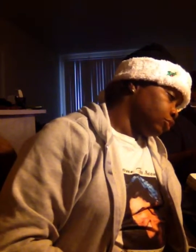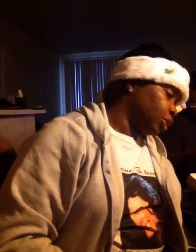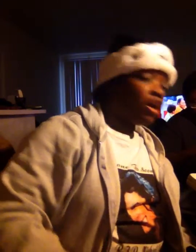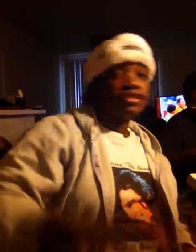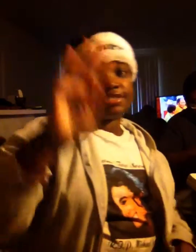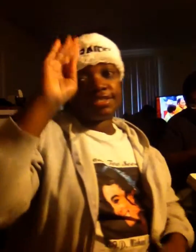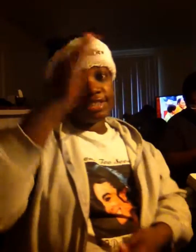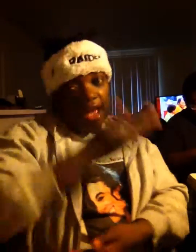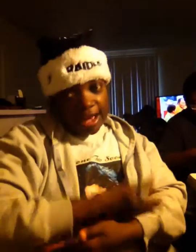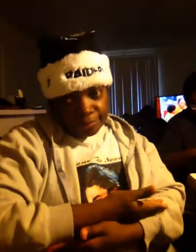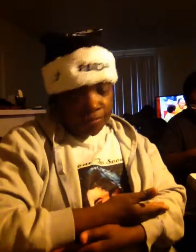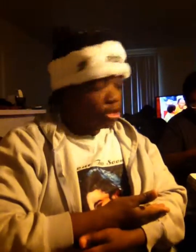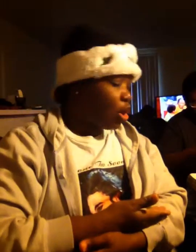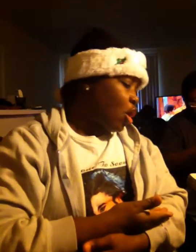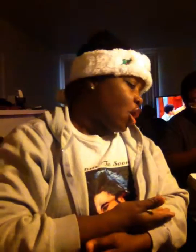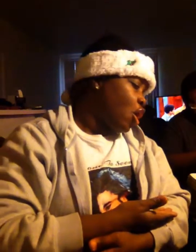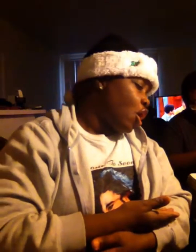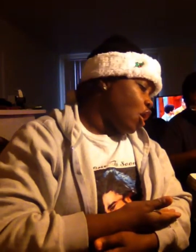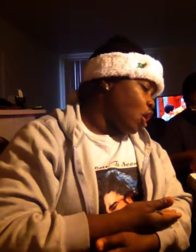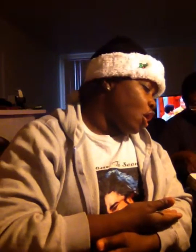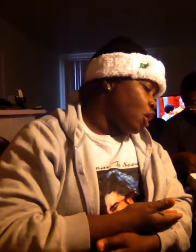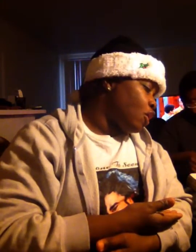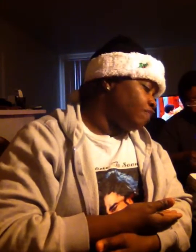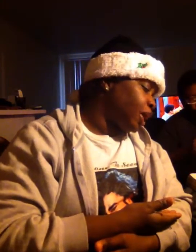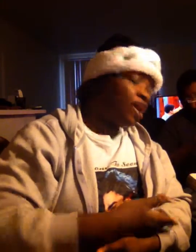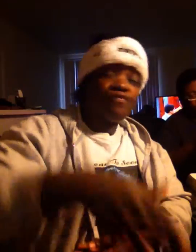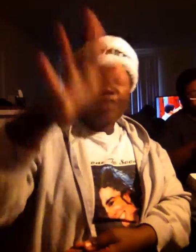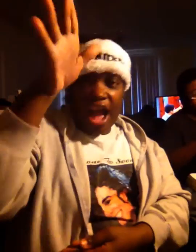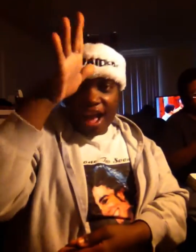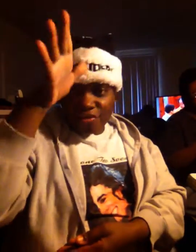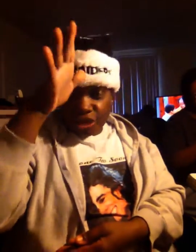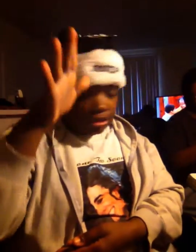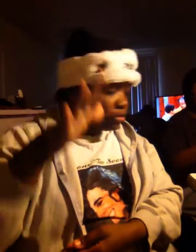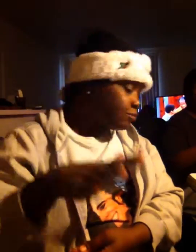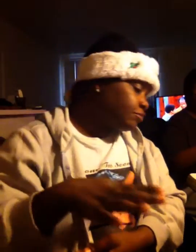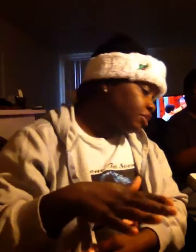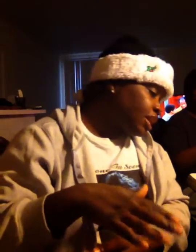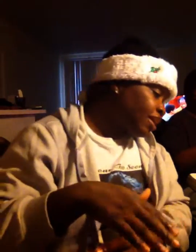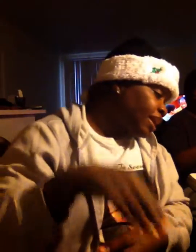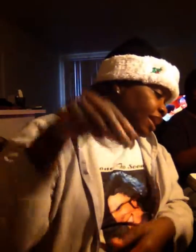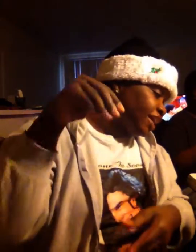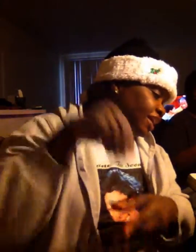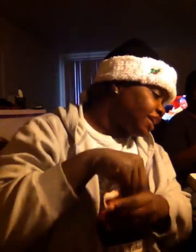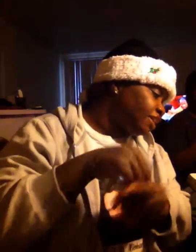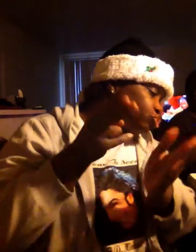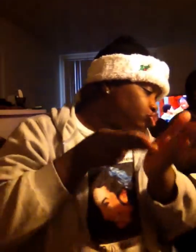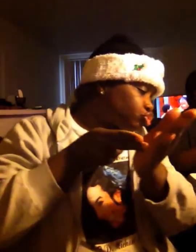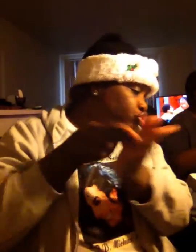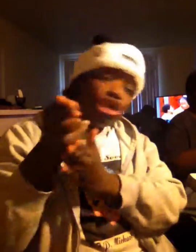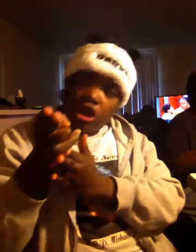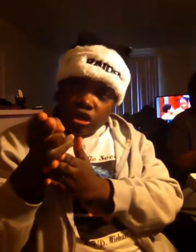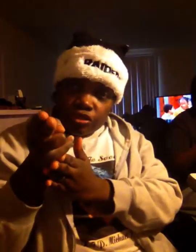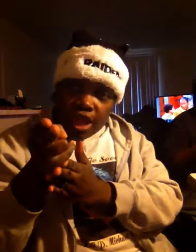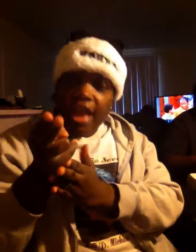The Son of the Father is true